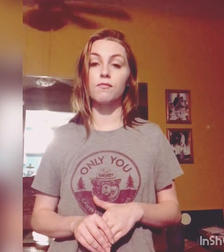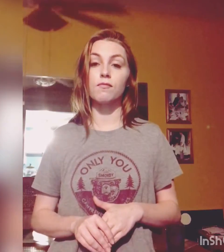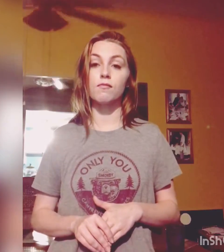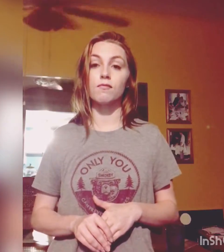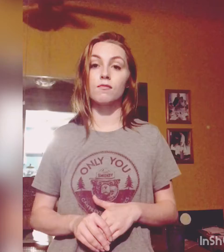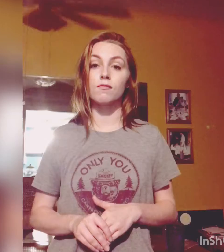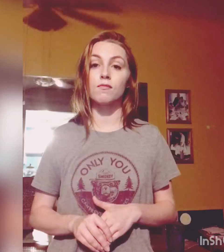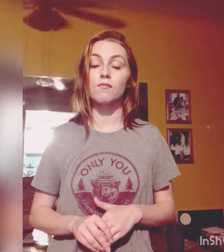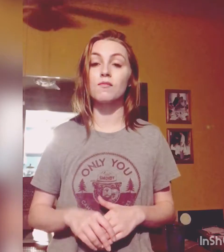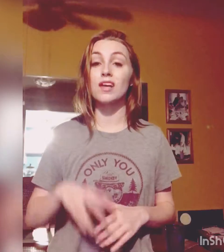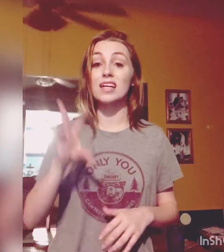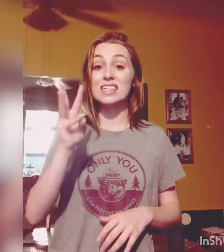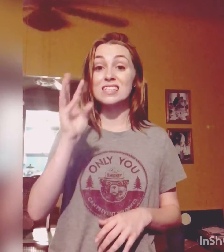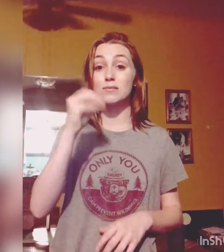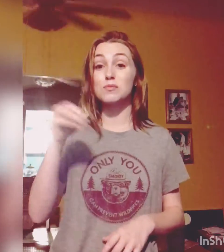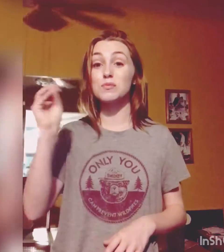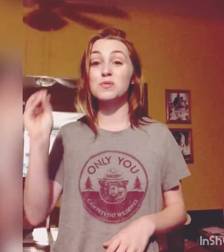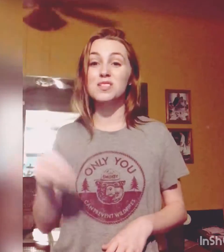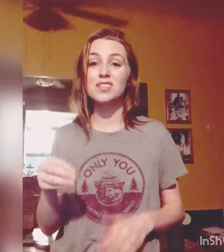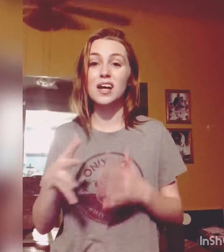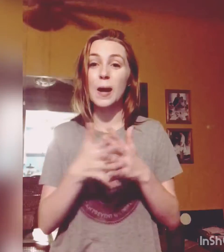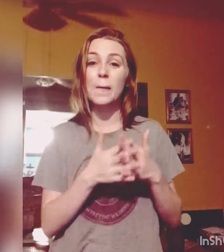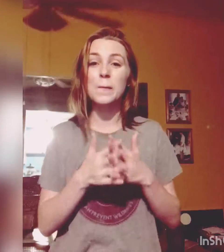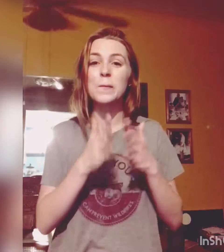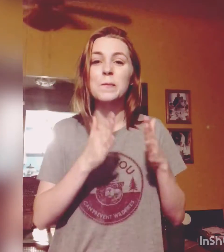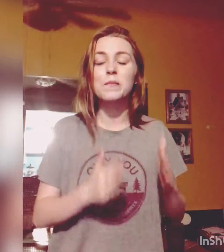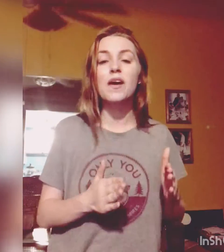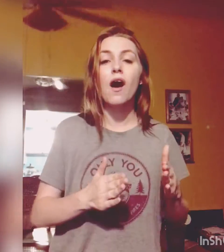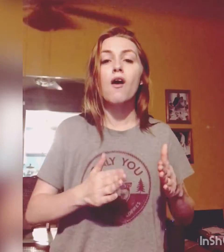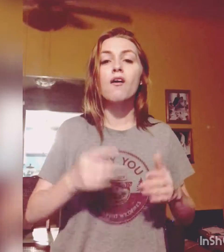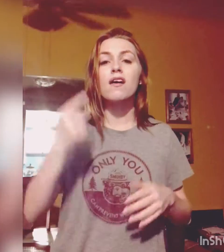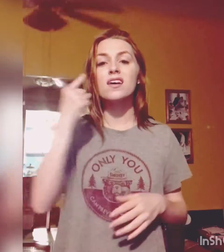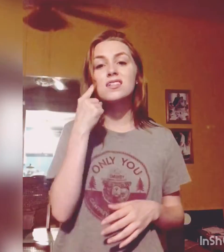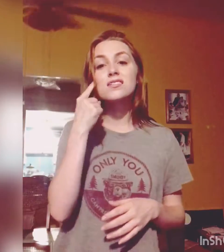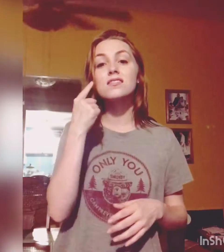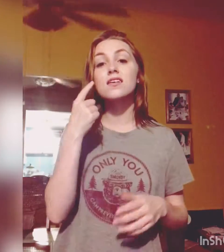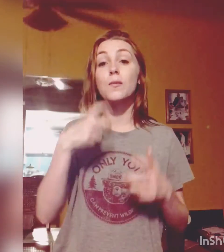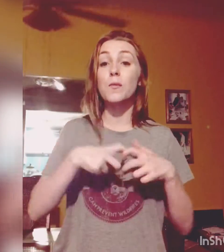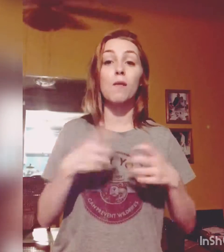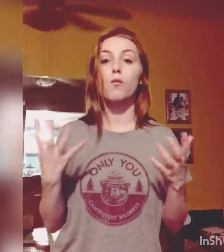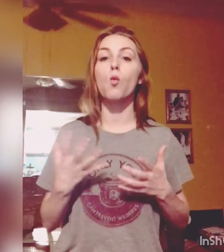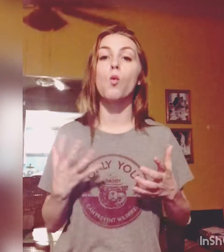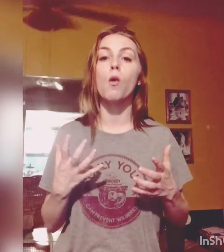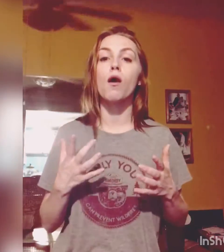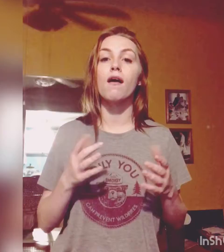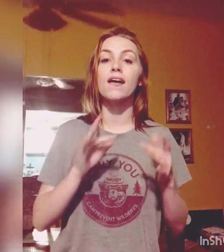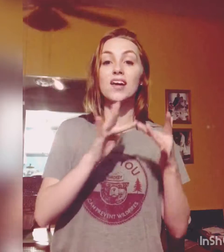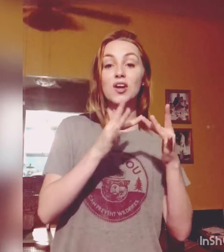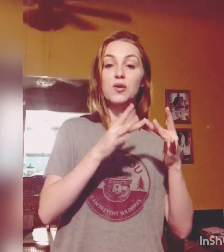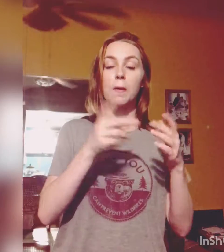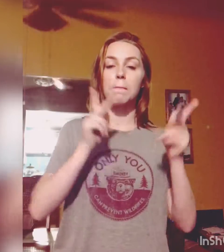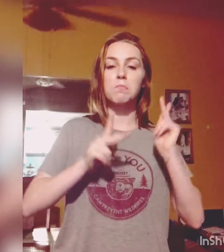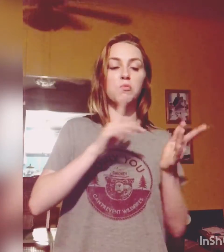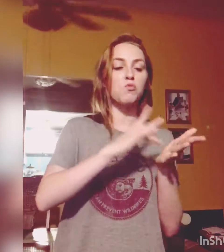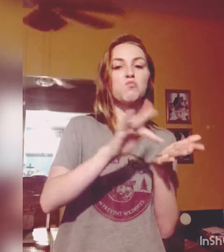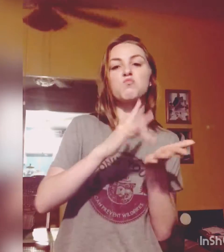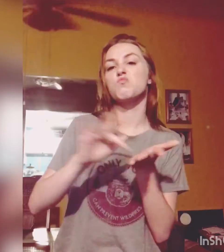Over 3 out of 5 Americans think we have a major incivility problem in our country right now. But I'm going to guess that at least 3 out of